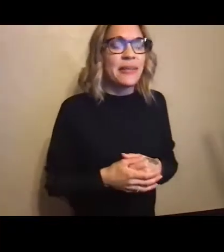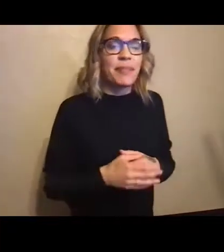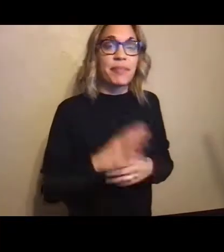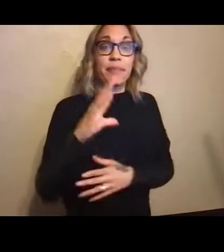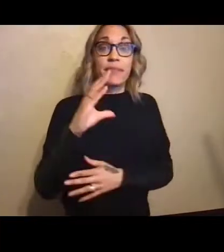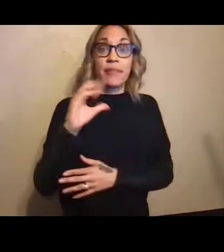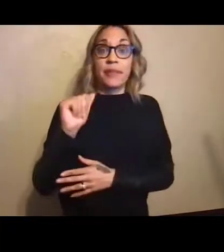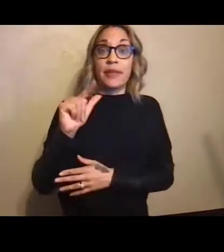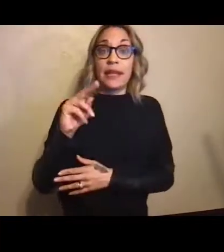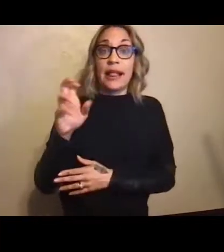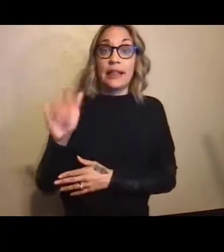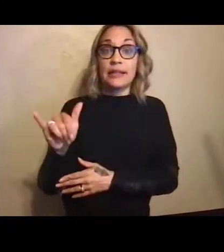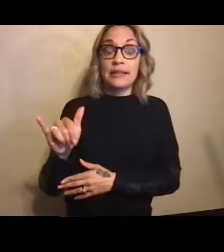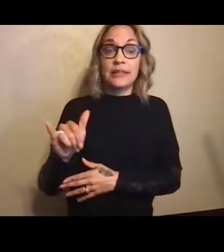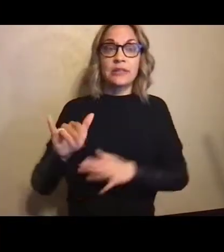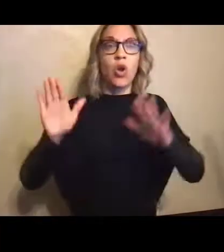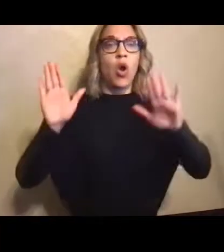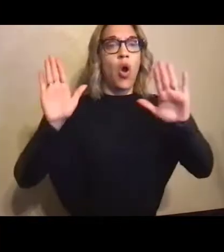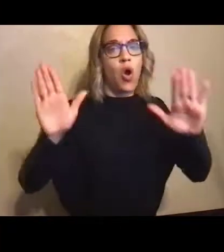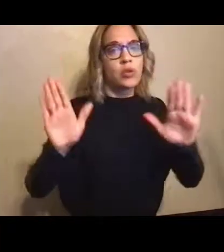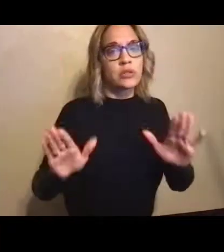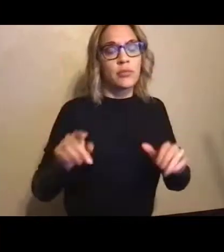clients, but that's not necessary.